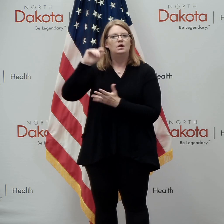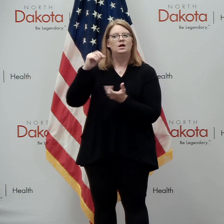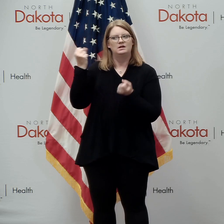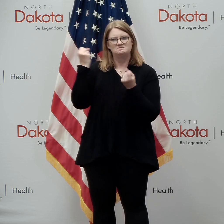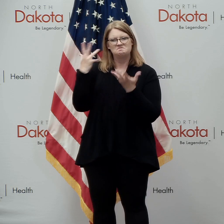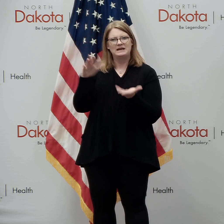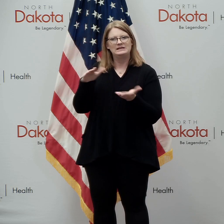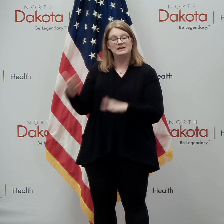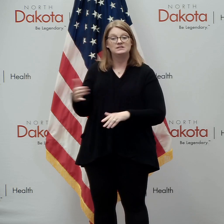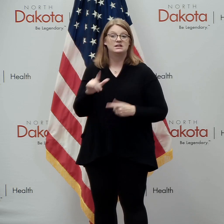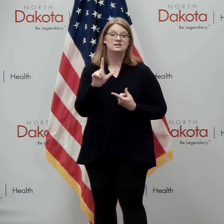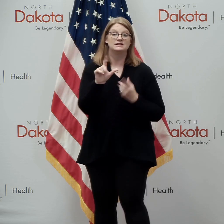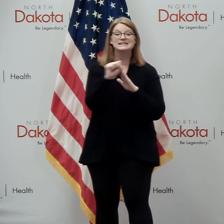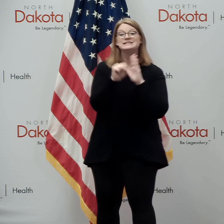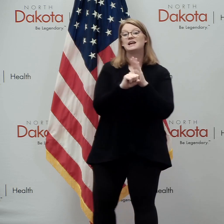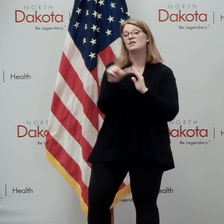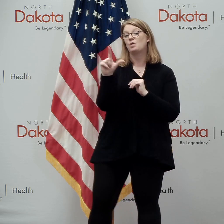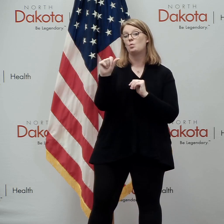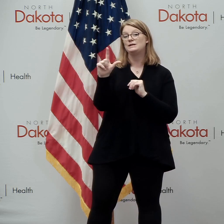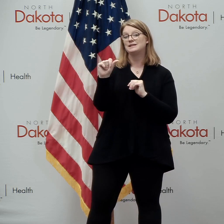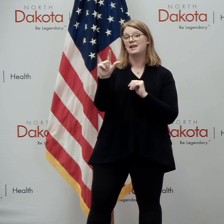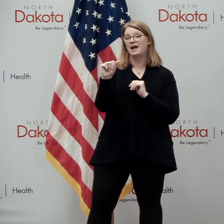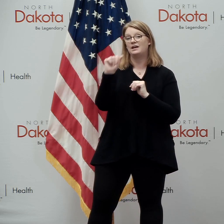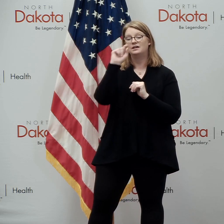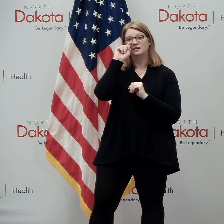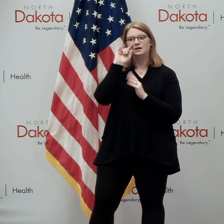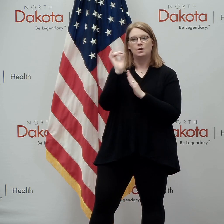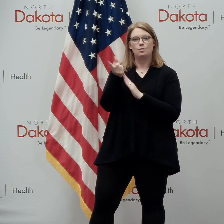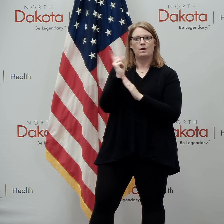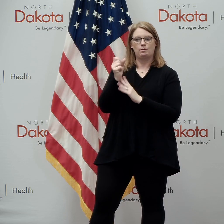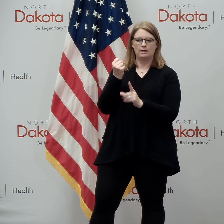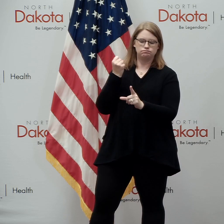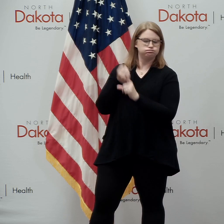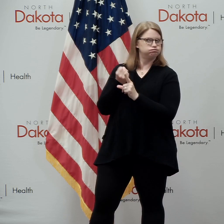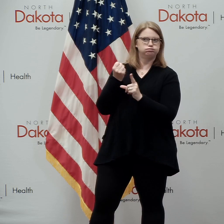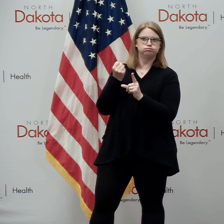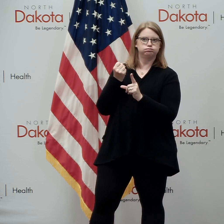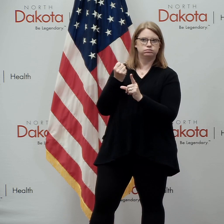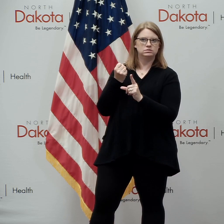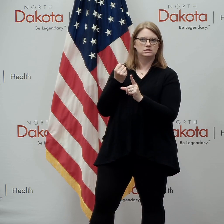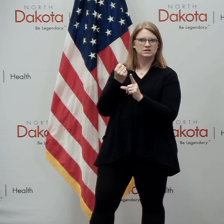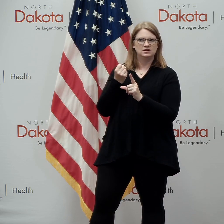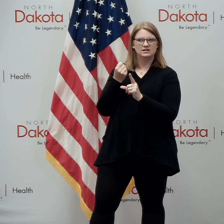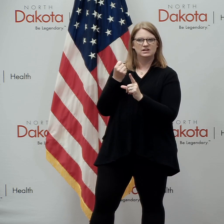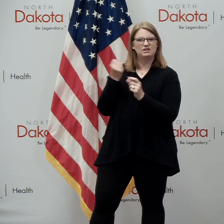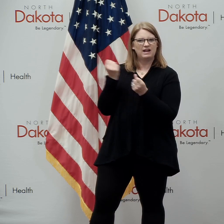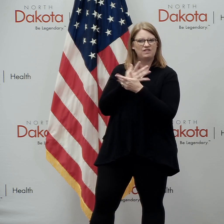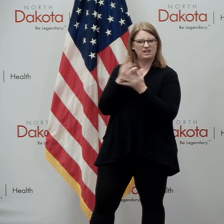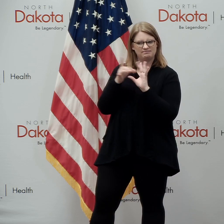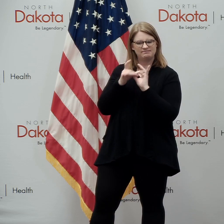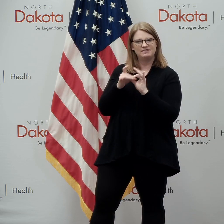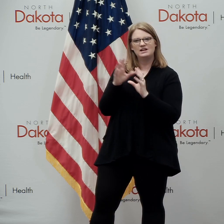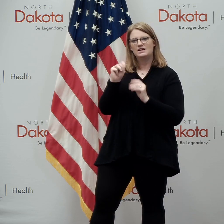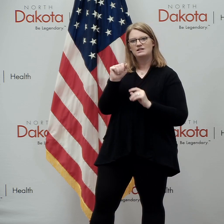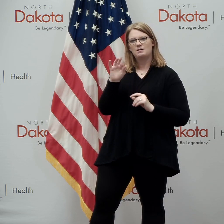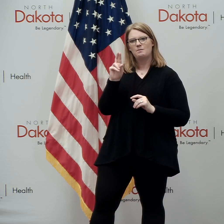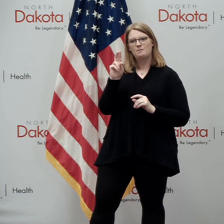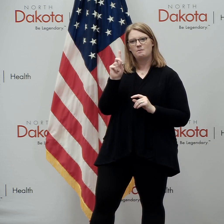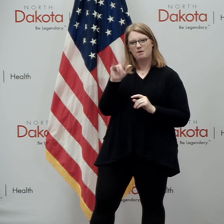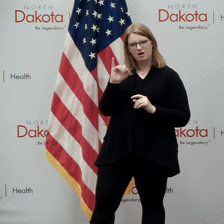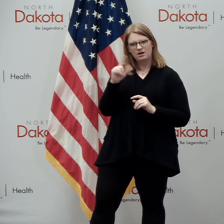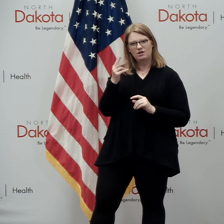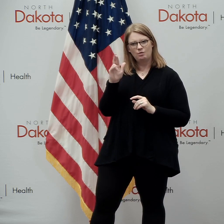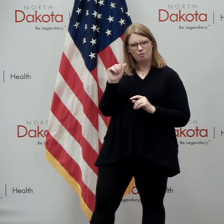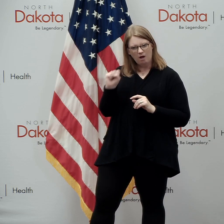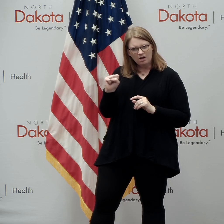deaths. Louisiana, which was hard hit right away, coming off all of the activity that was associated with the Mardi Gras, and Arizona, each of